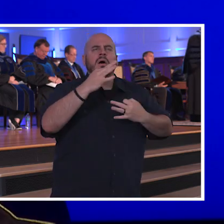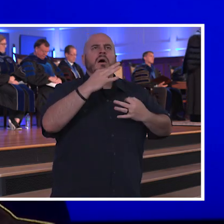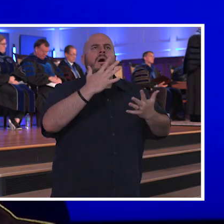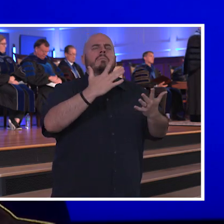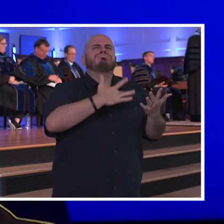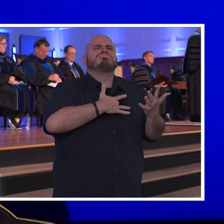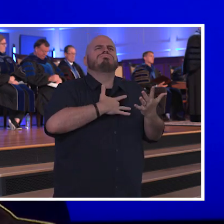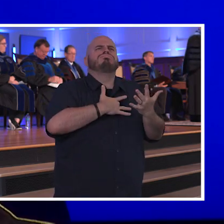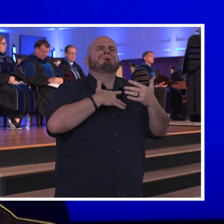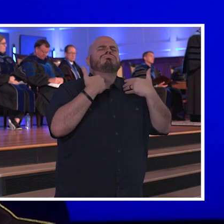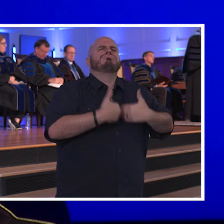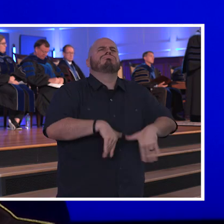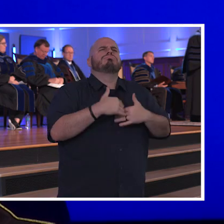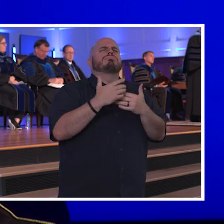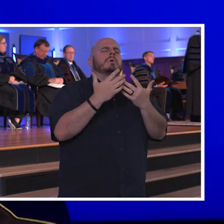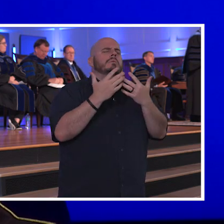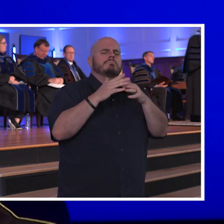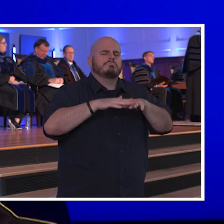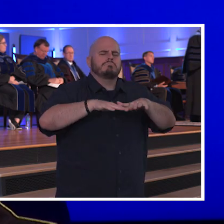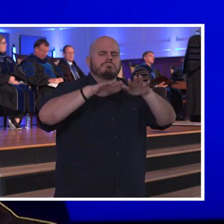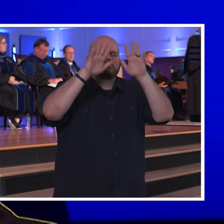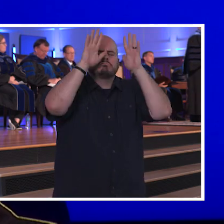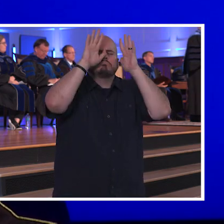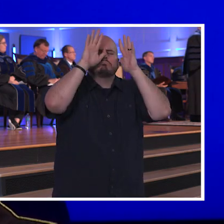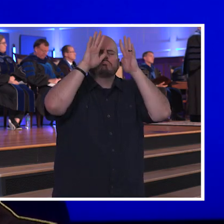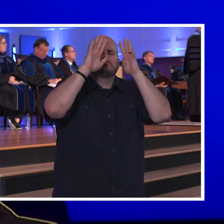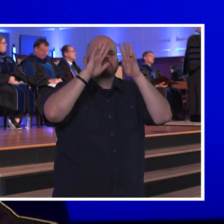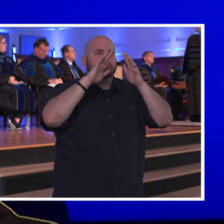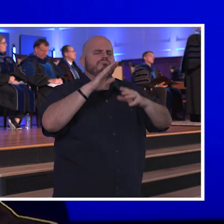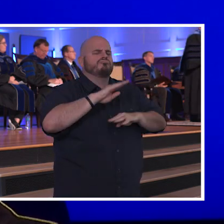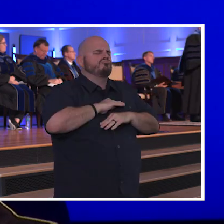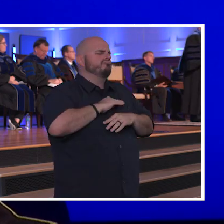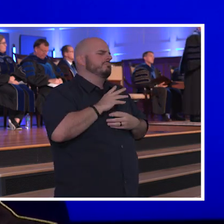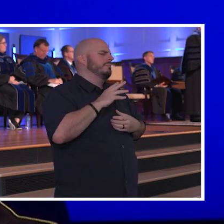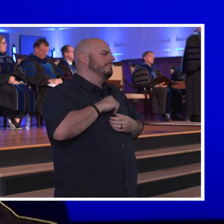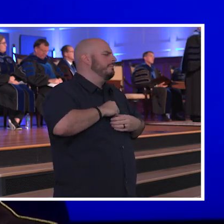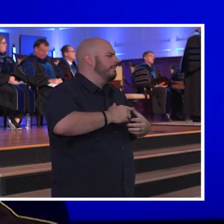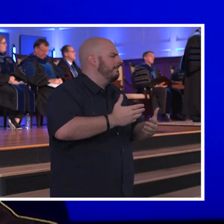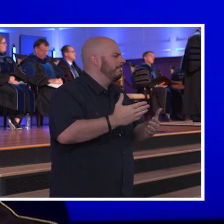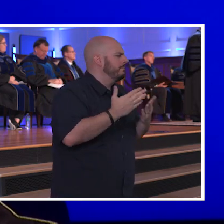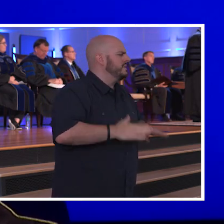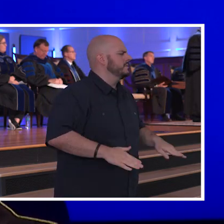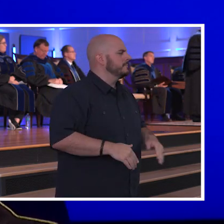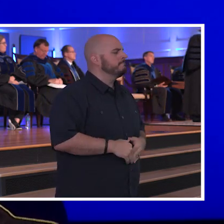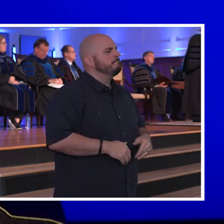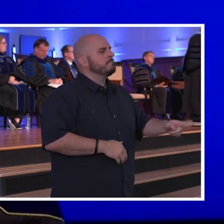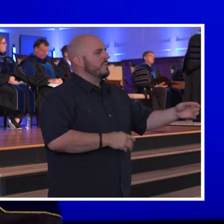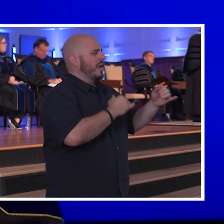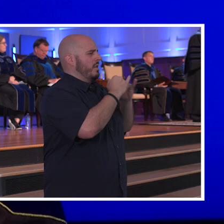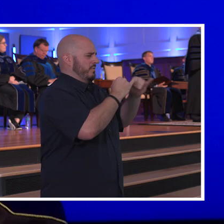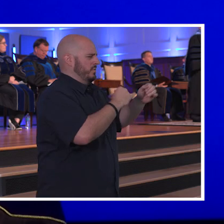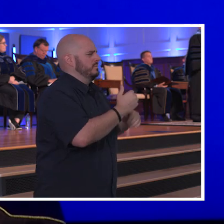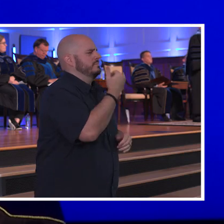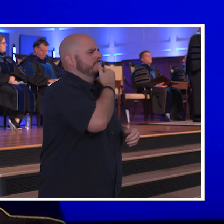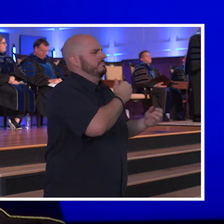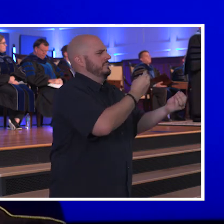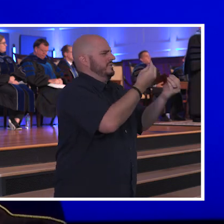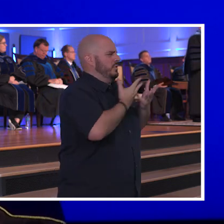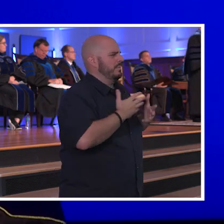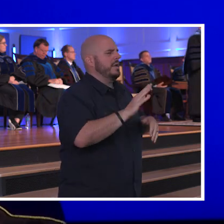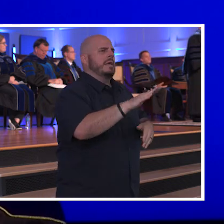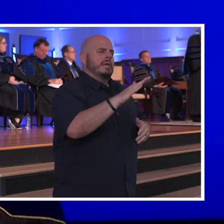peace within self. Yvette shared with me in an interview how grateful she is for hearing churches, but she